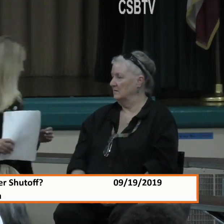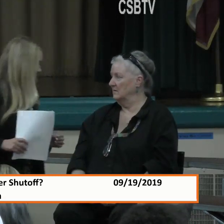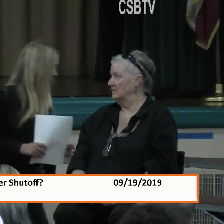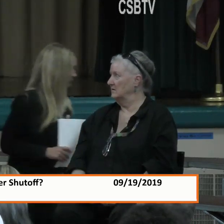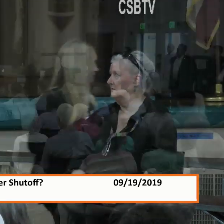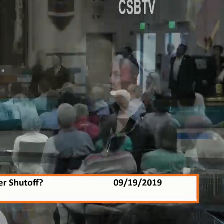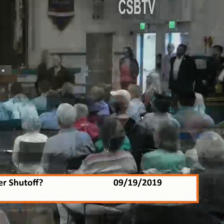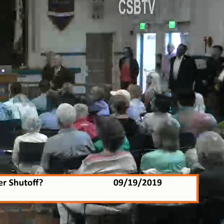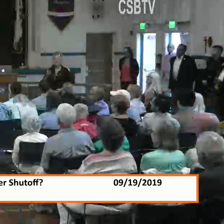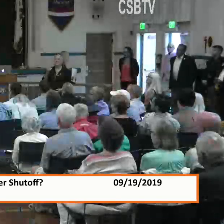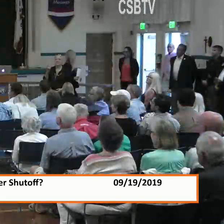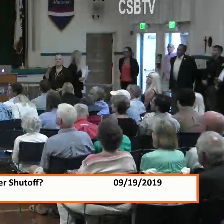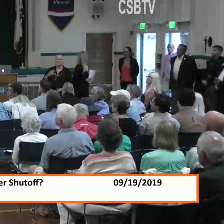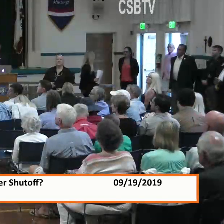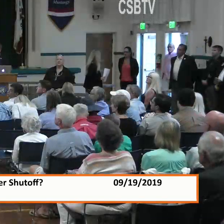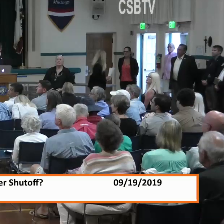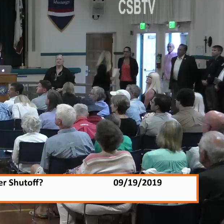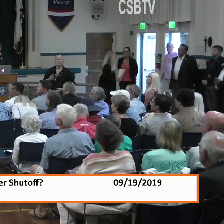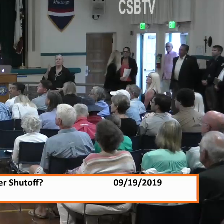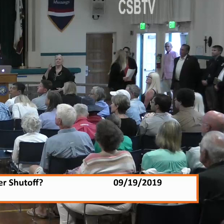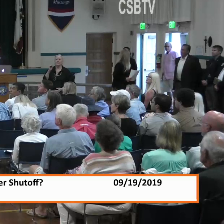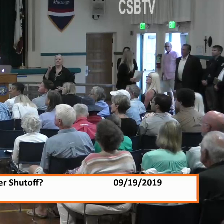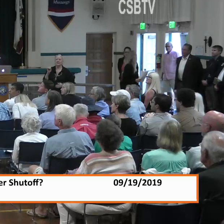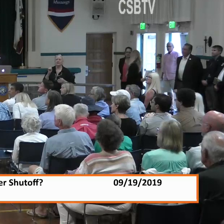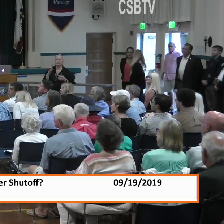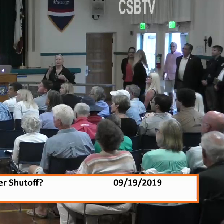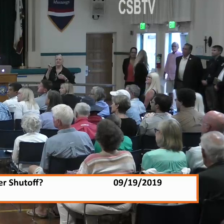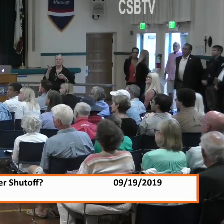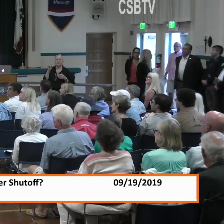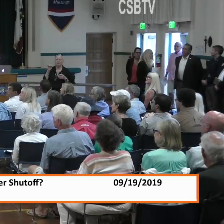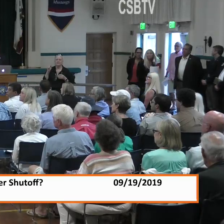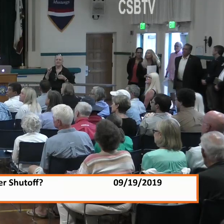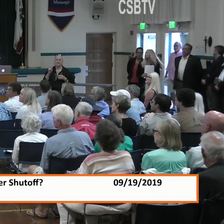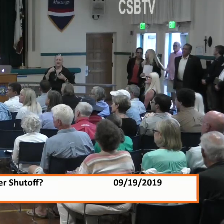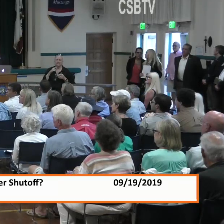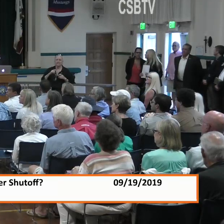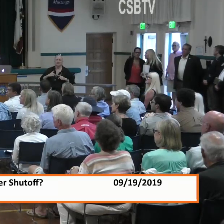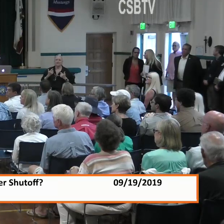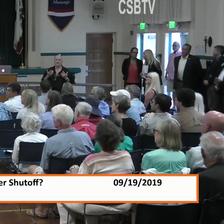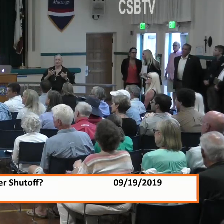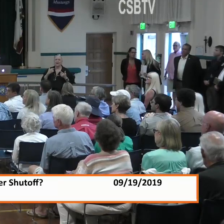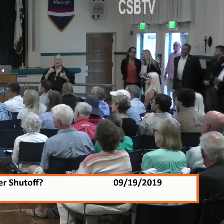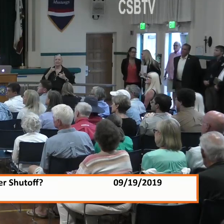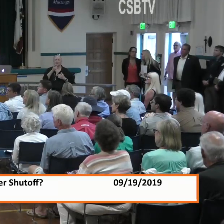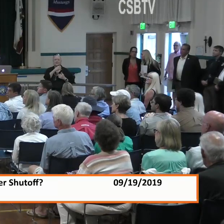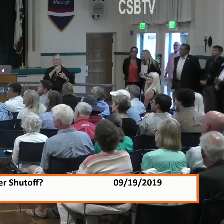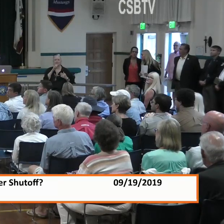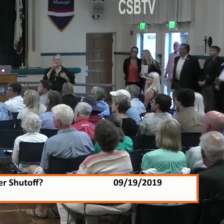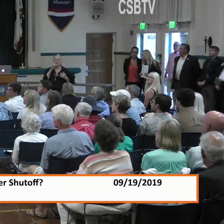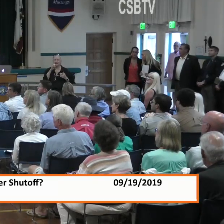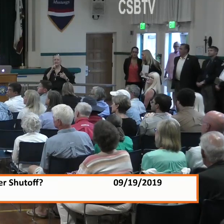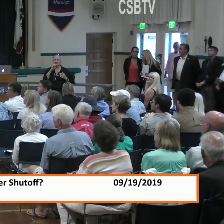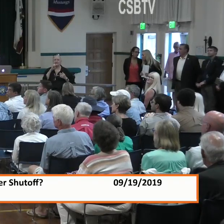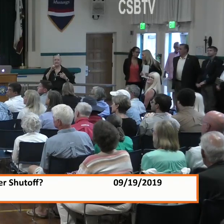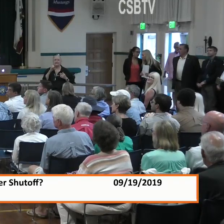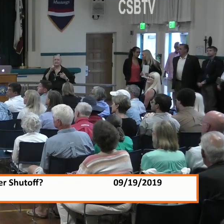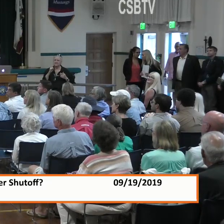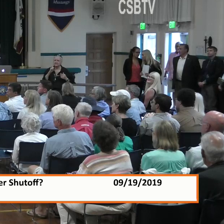Okay, next question. Hi, Mike Davenport. I'm a resident, and I had a question for Edison. As to the